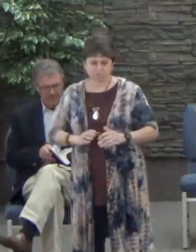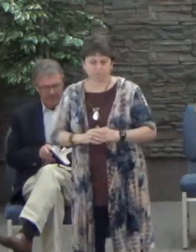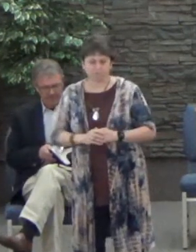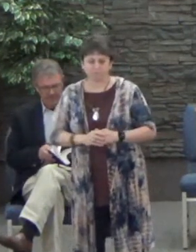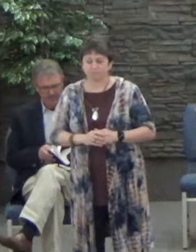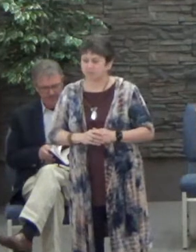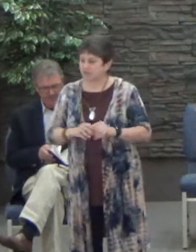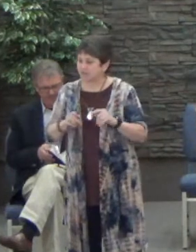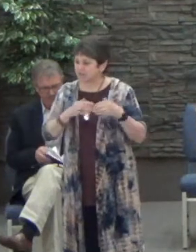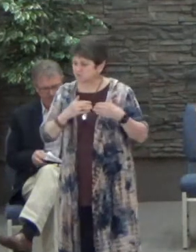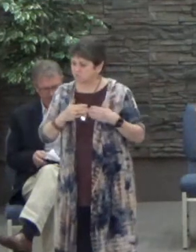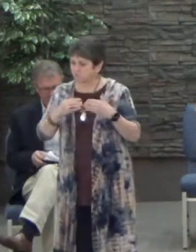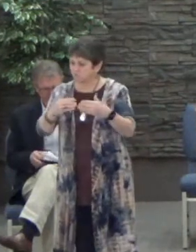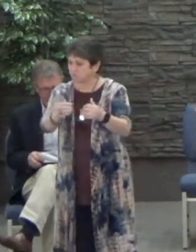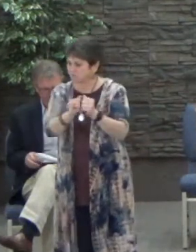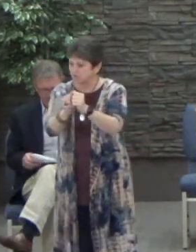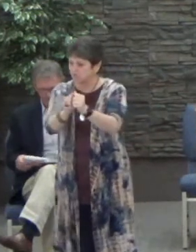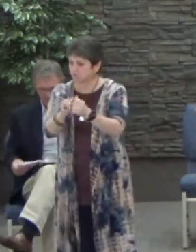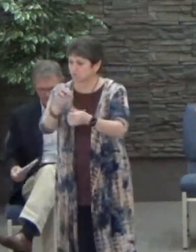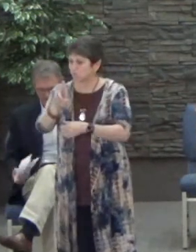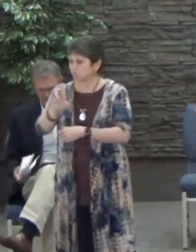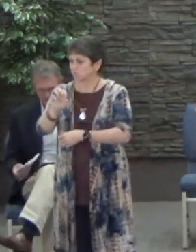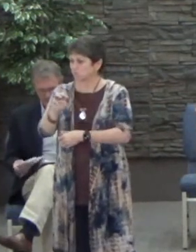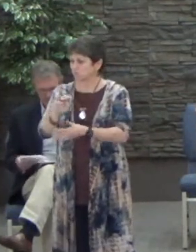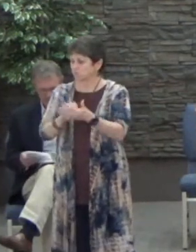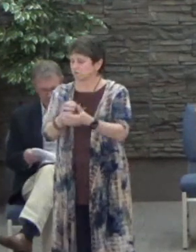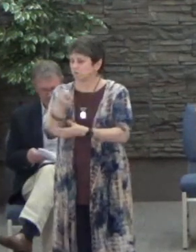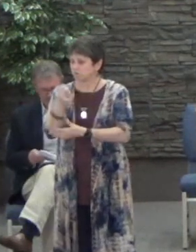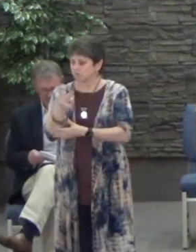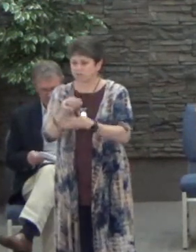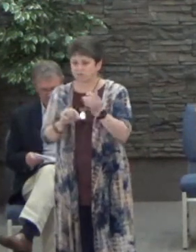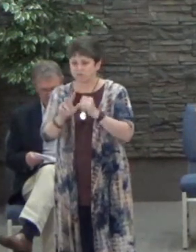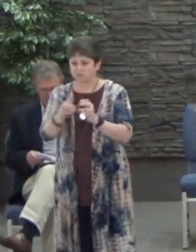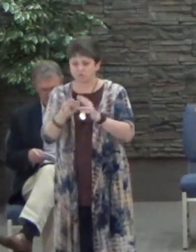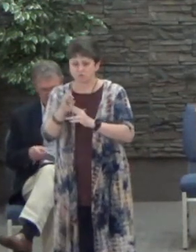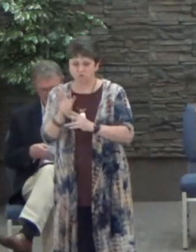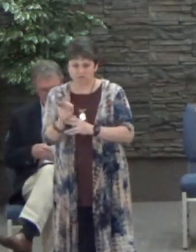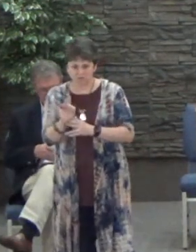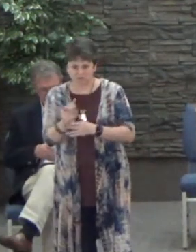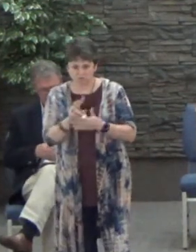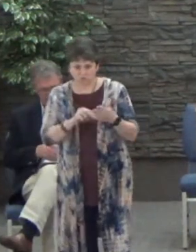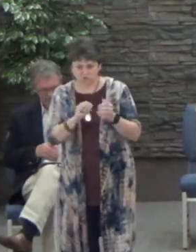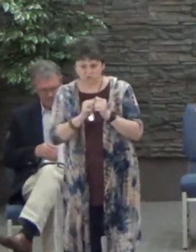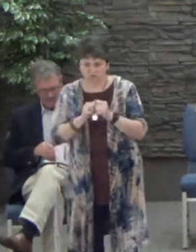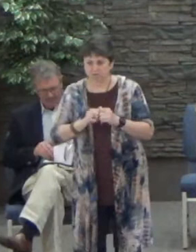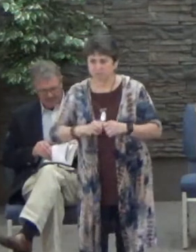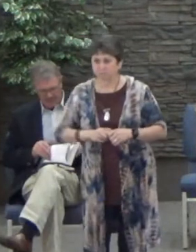As we move forward together, I'd like to read from Romans 12, 3 through 8.